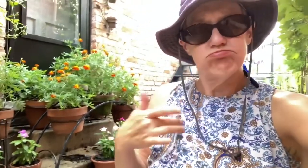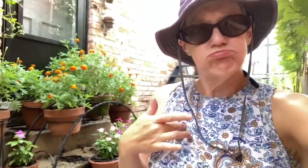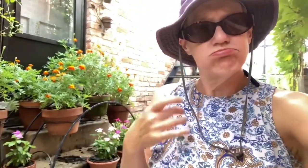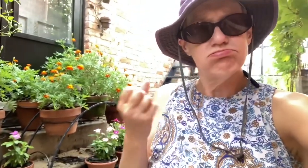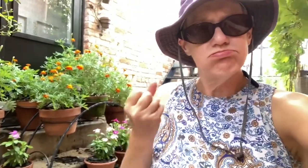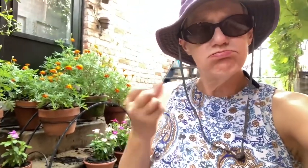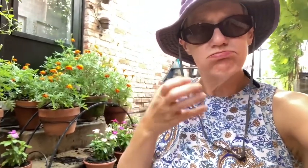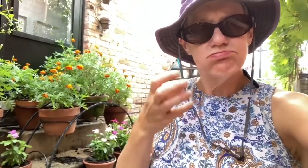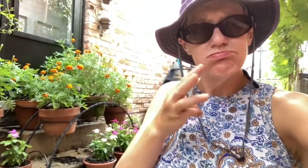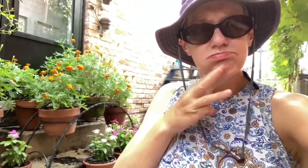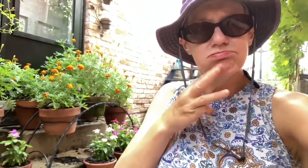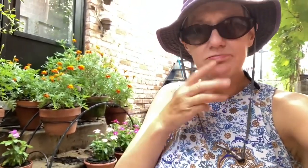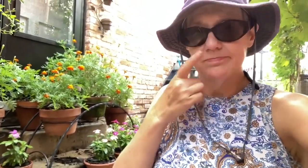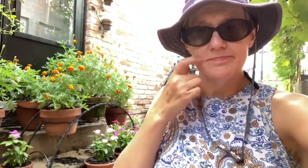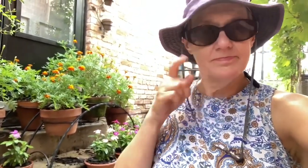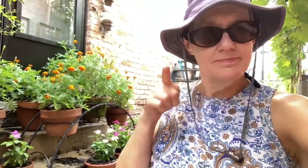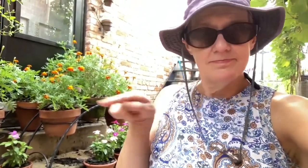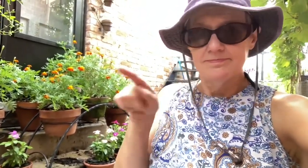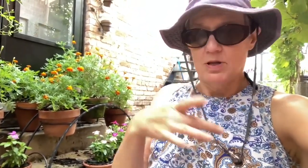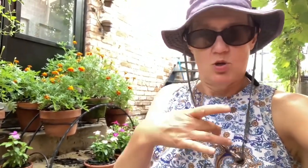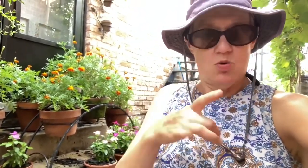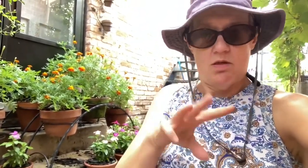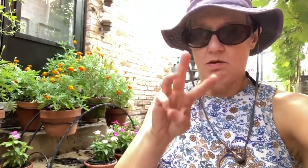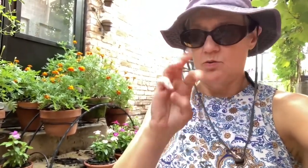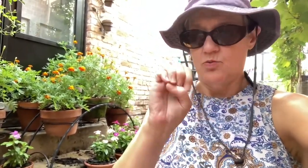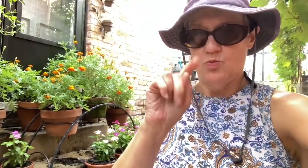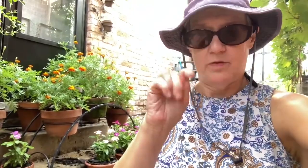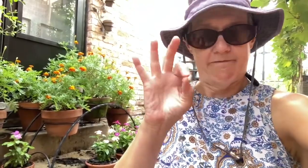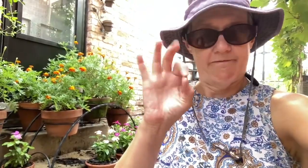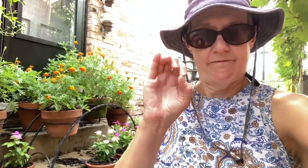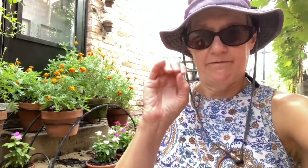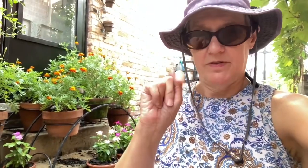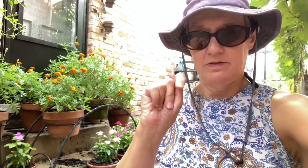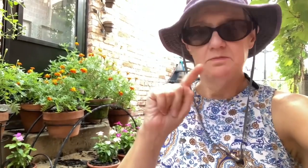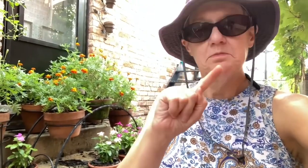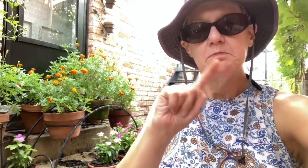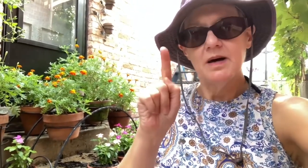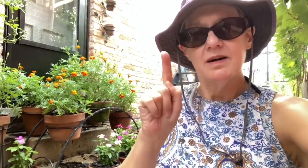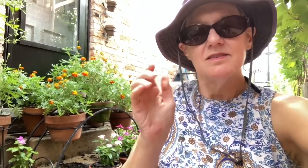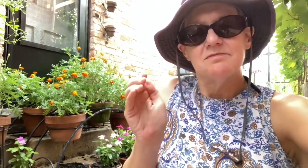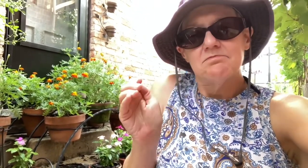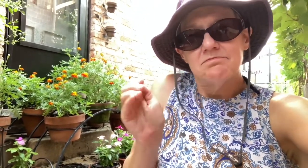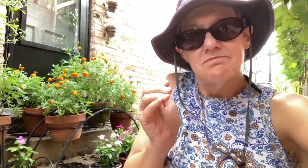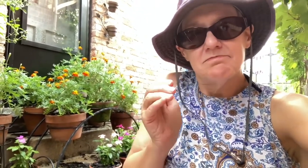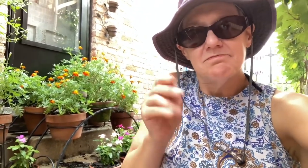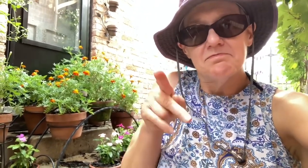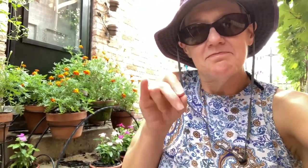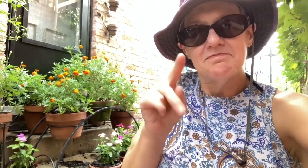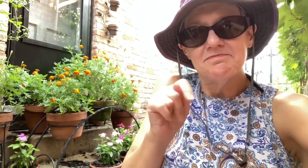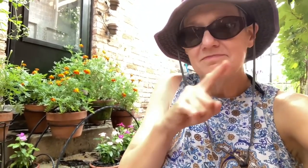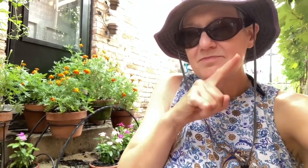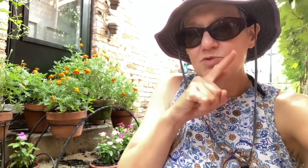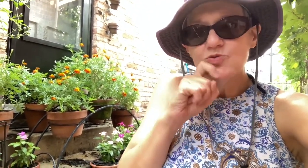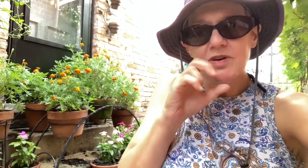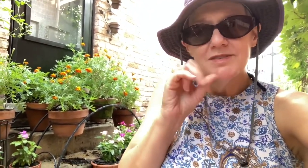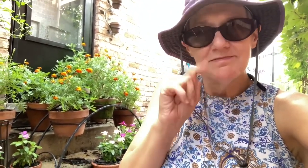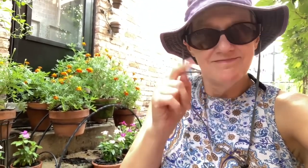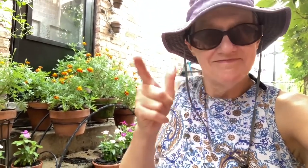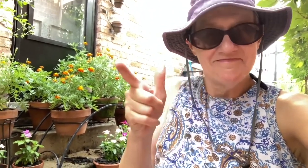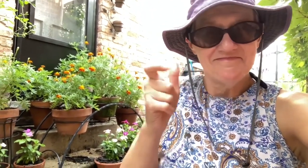The plastic's done better. I was concerned it would hold too much water because they don't like their feet wet, but because they're